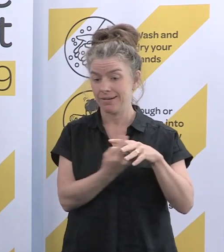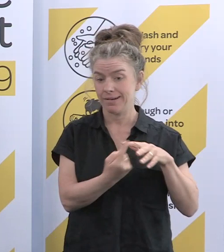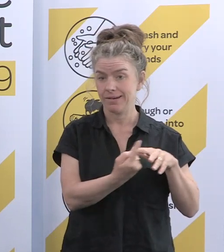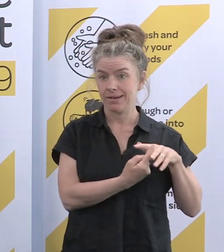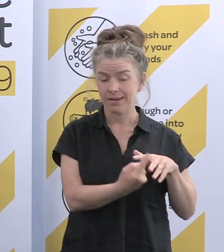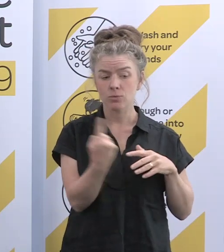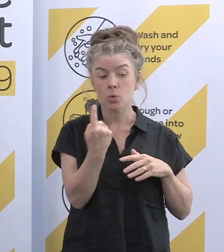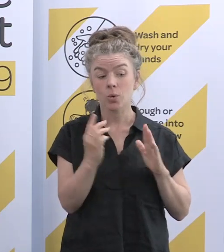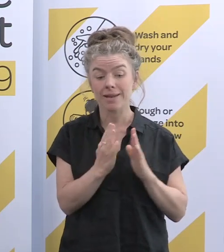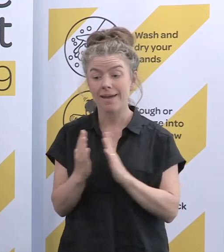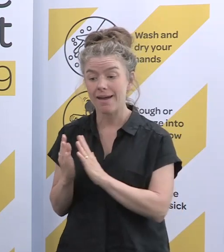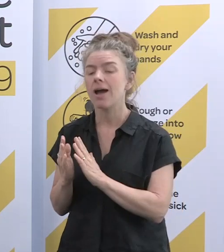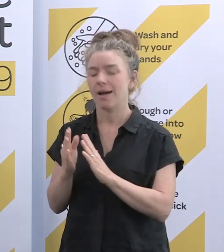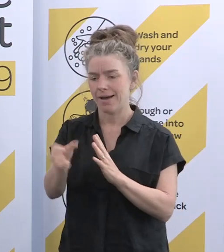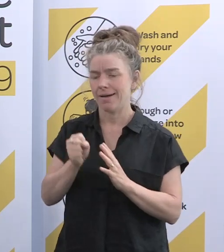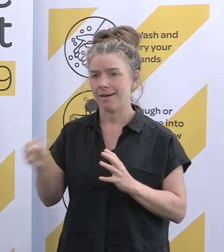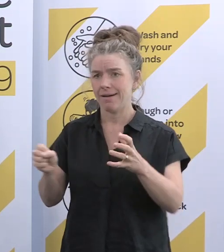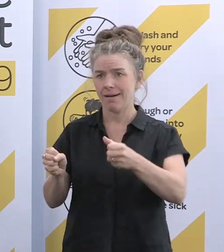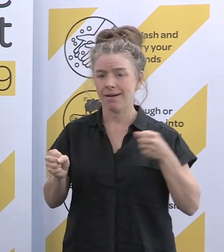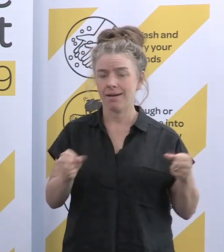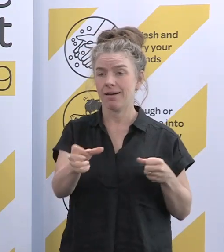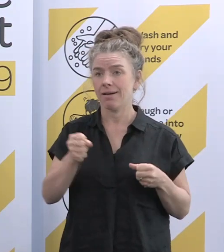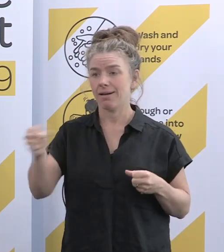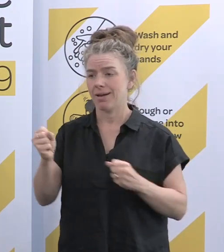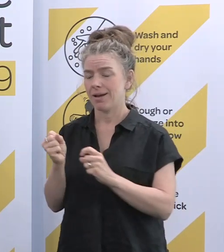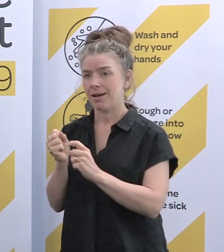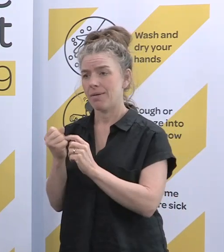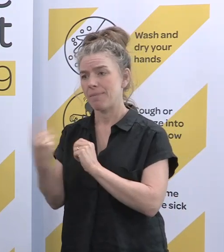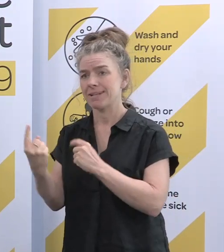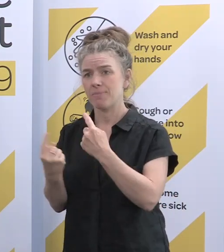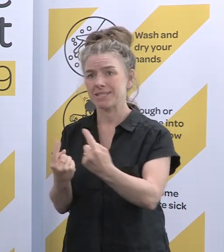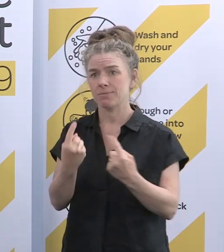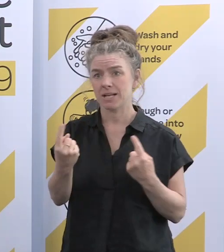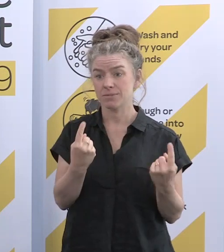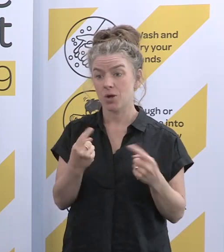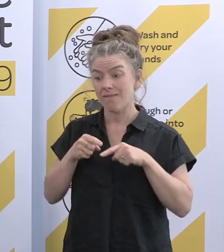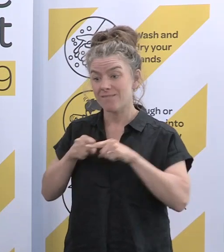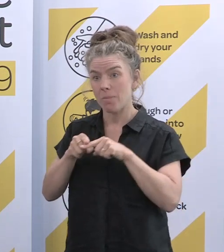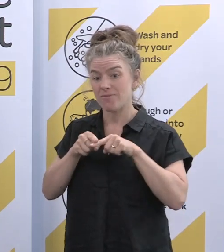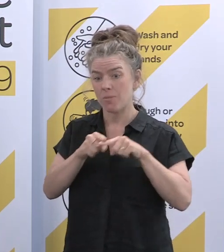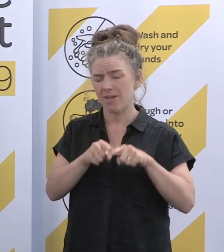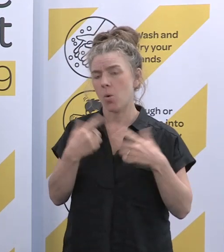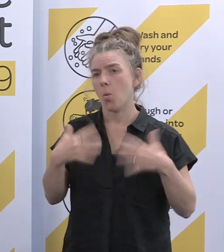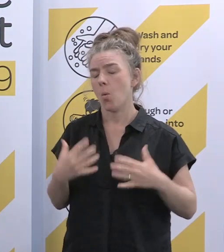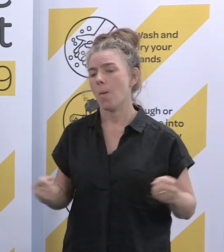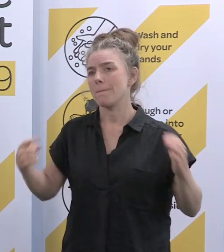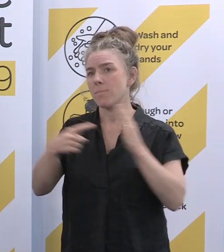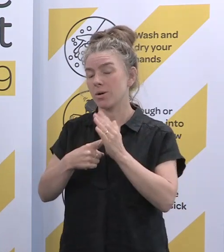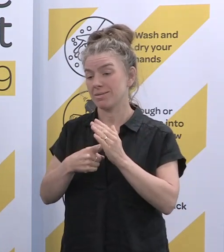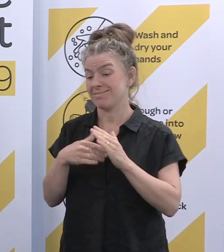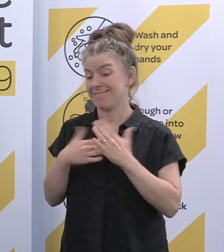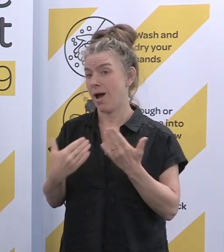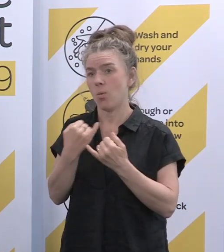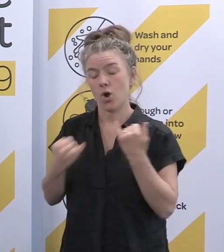too. So our contact tracing efforts are incredibly important, and they are being ramped up to support this public